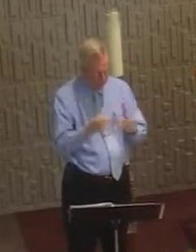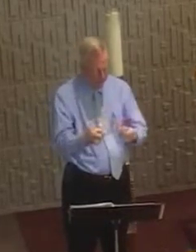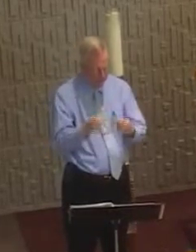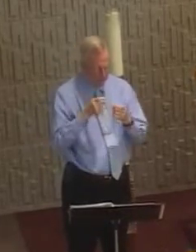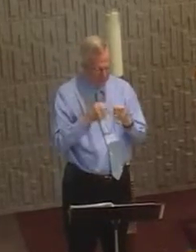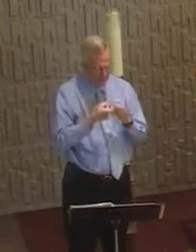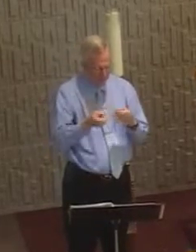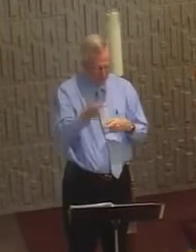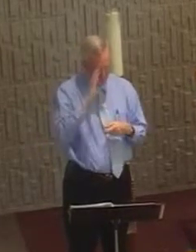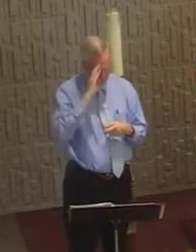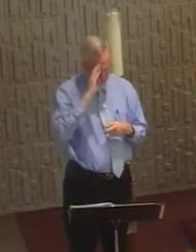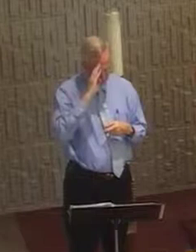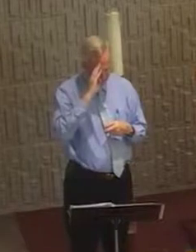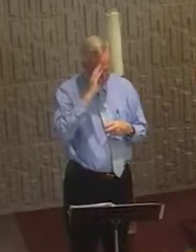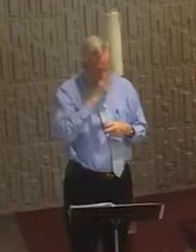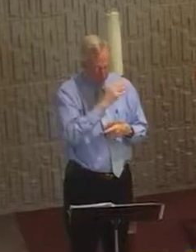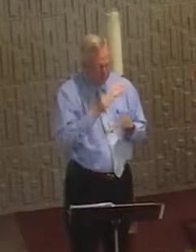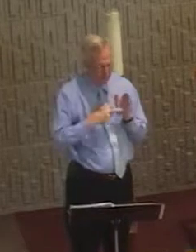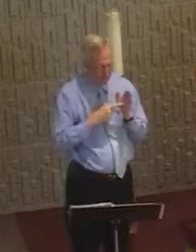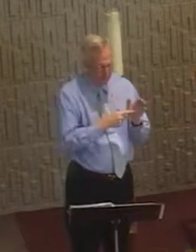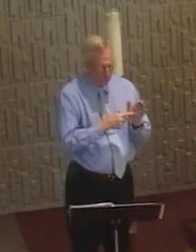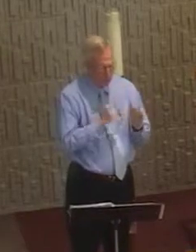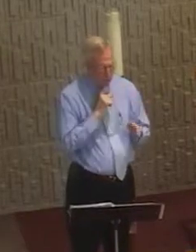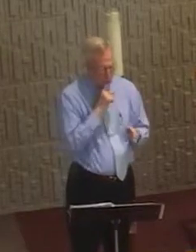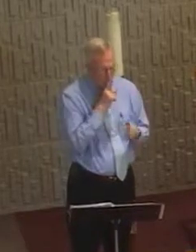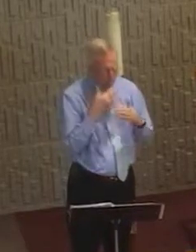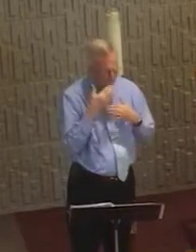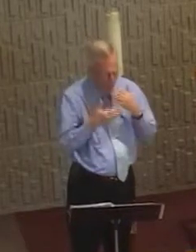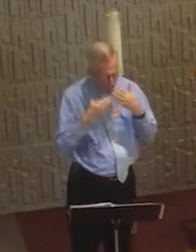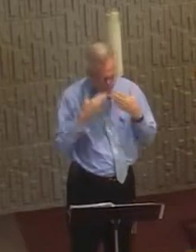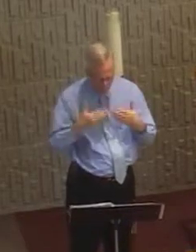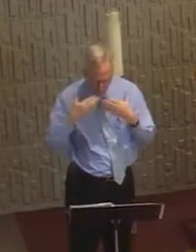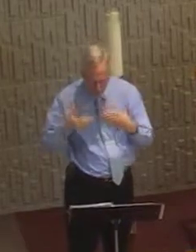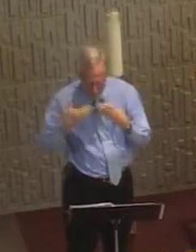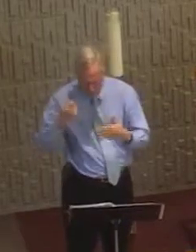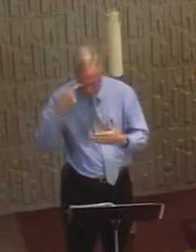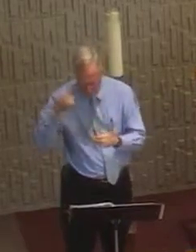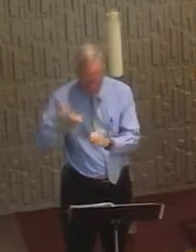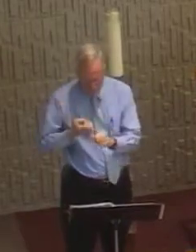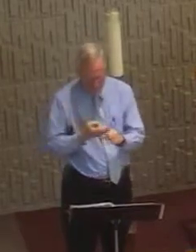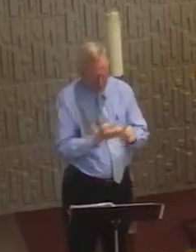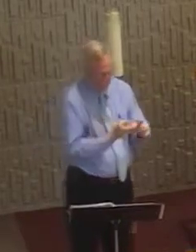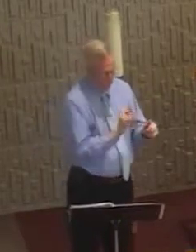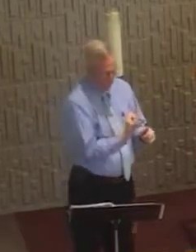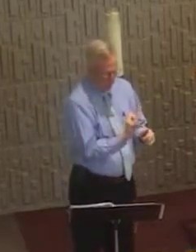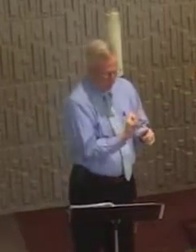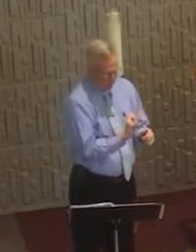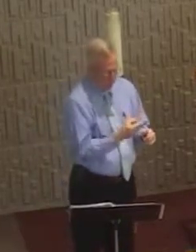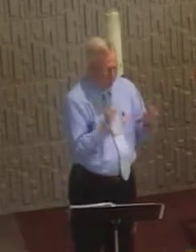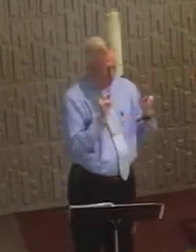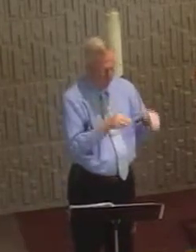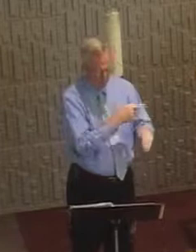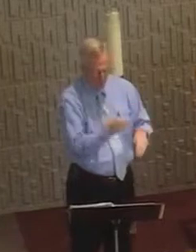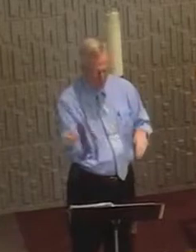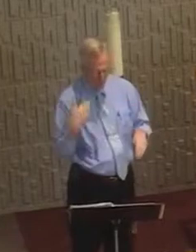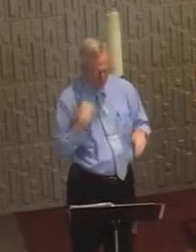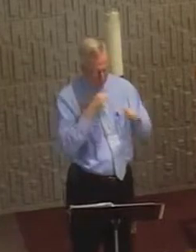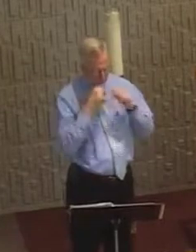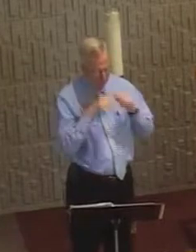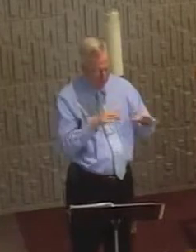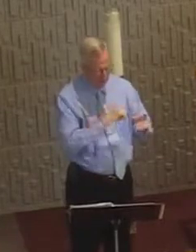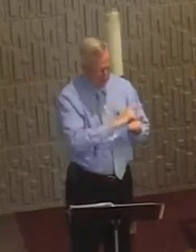are, and show true thankfulness for each one of them. May you have a blessed week.